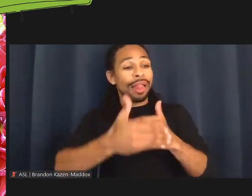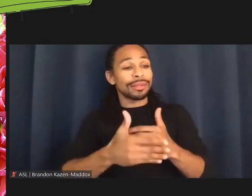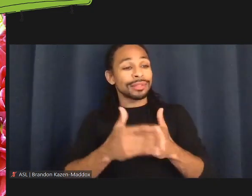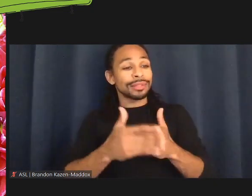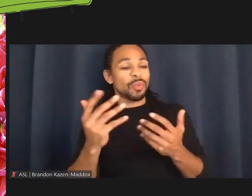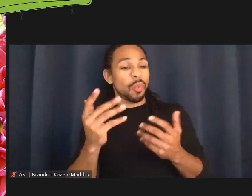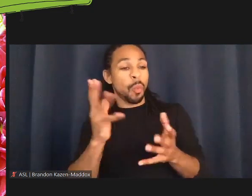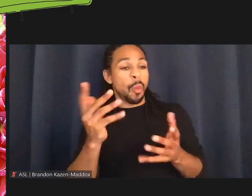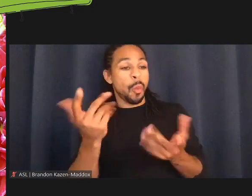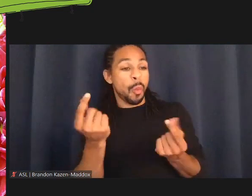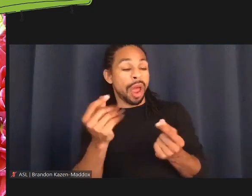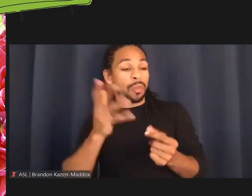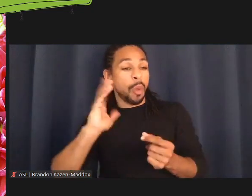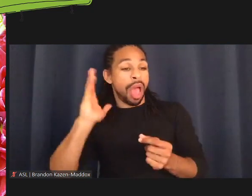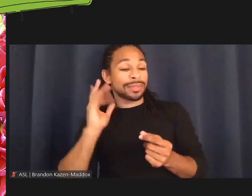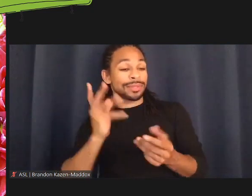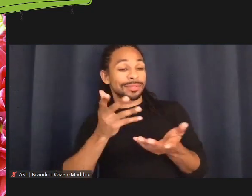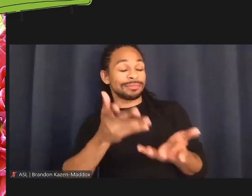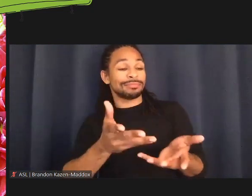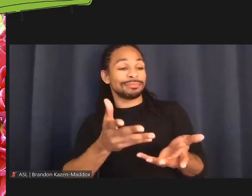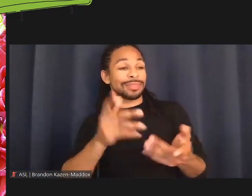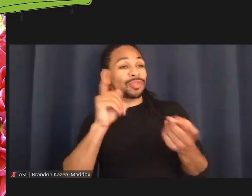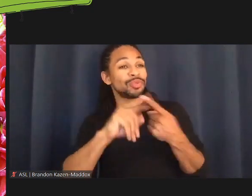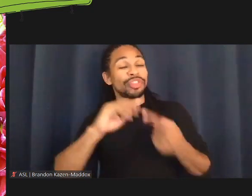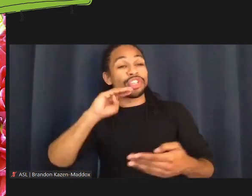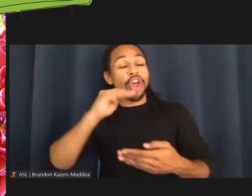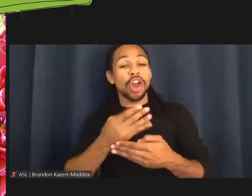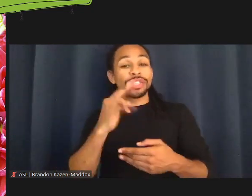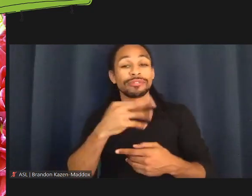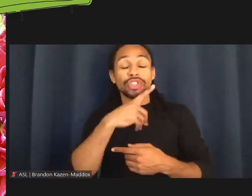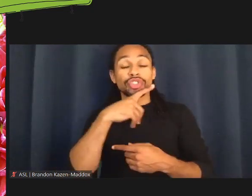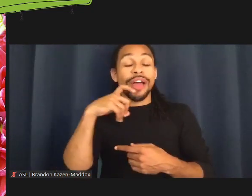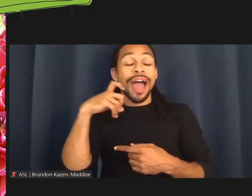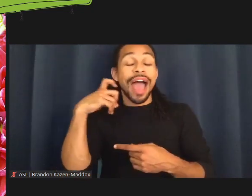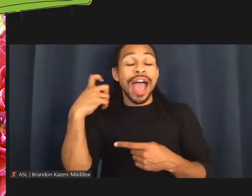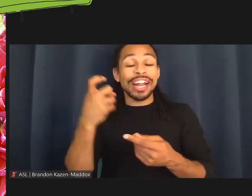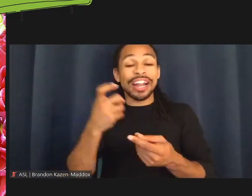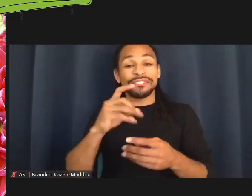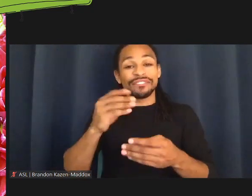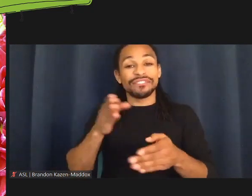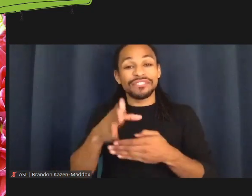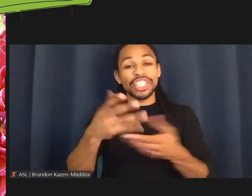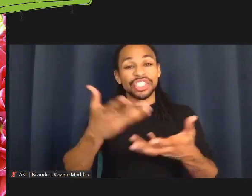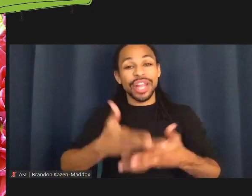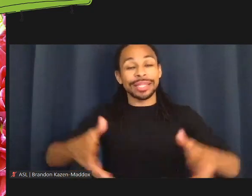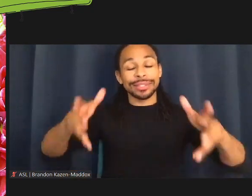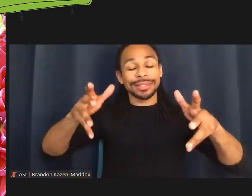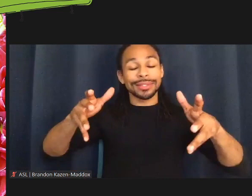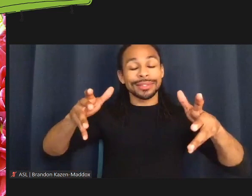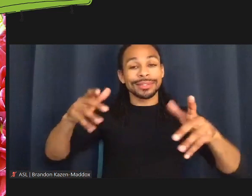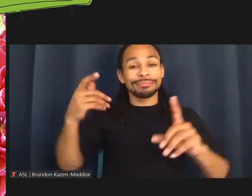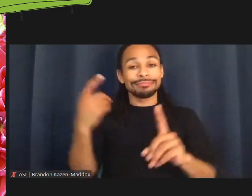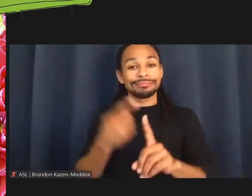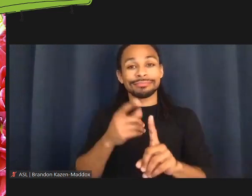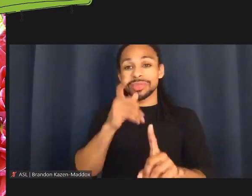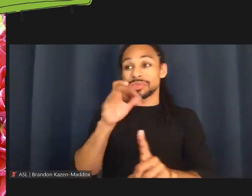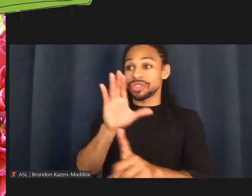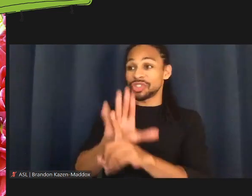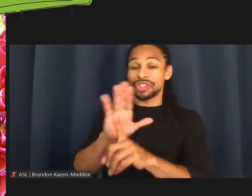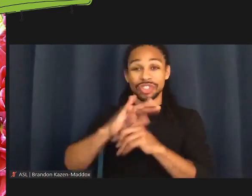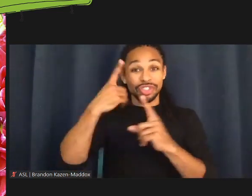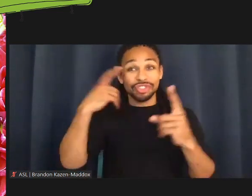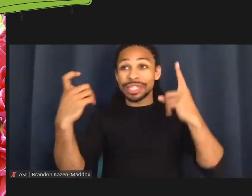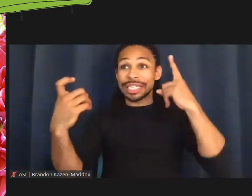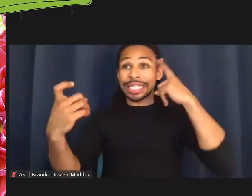To the daughters of dried fishnets, whose hands, whose dreams dragged on